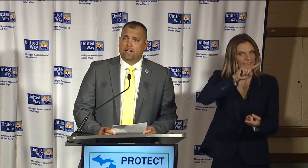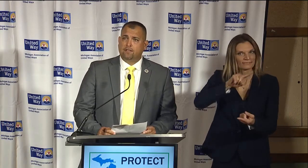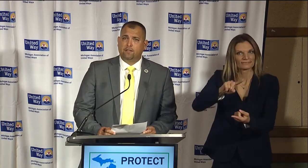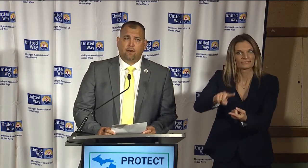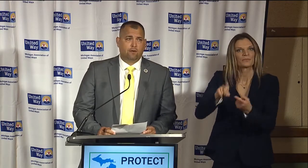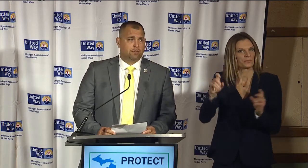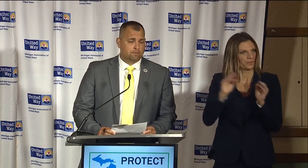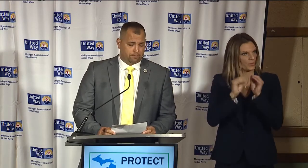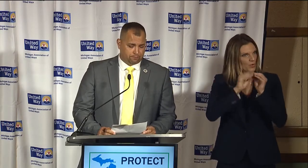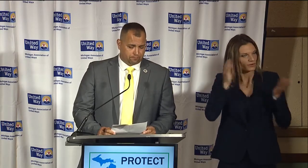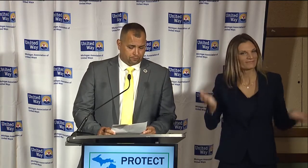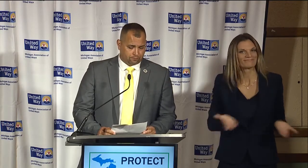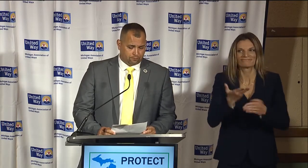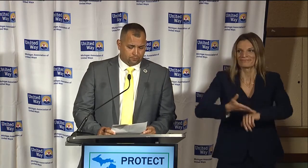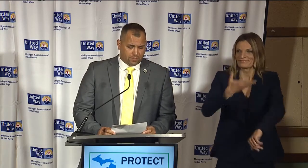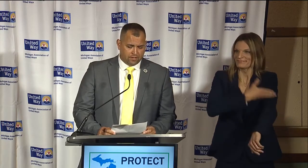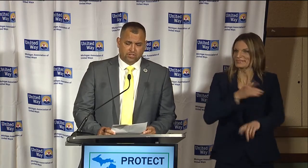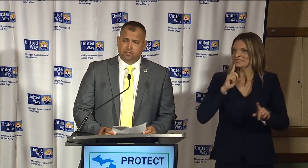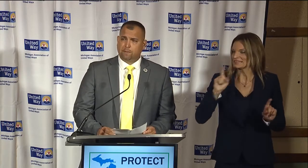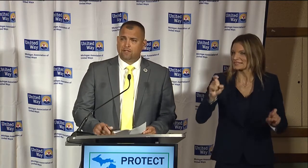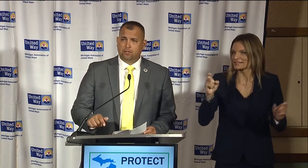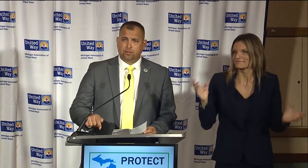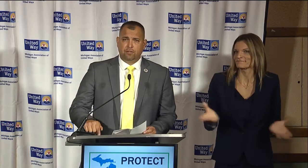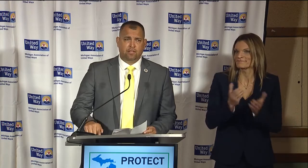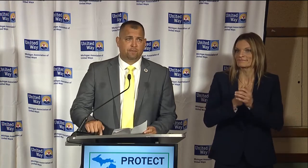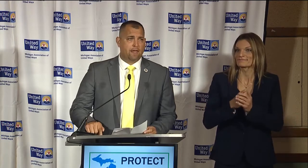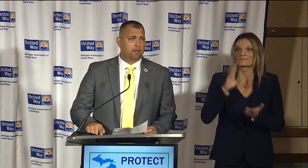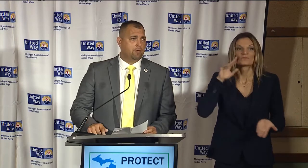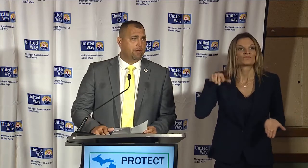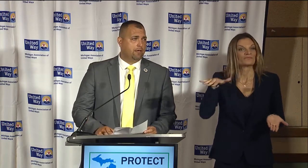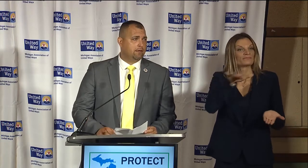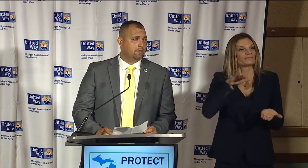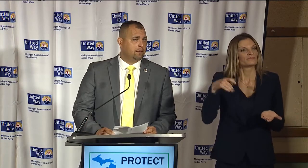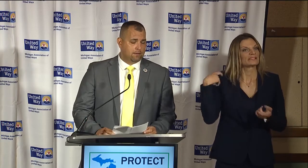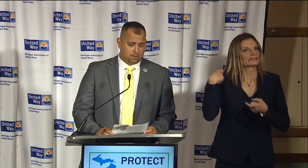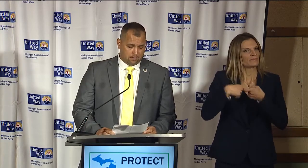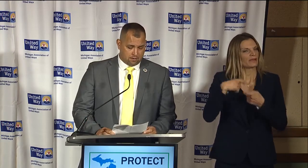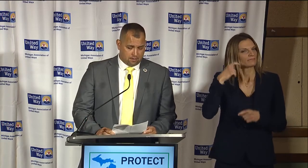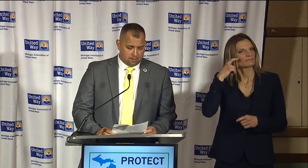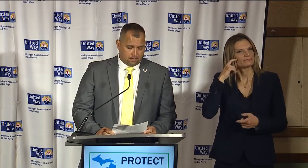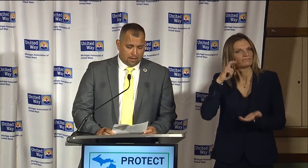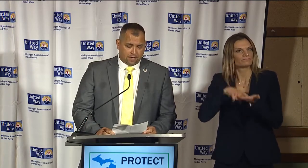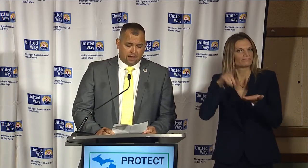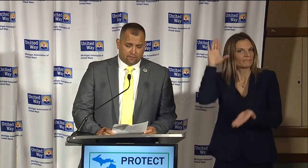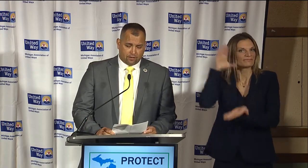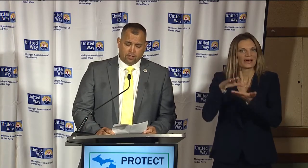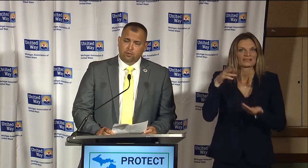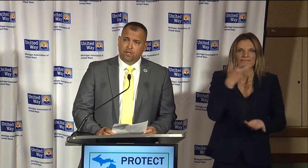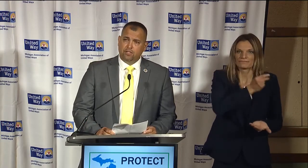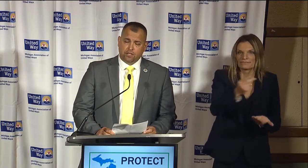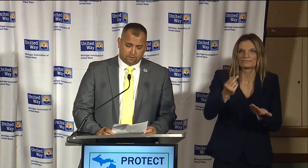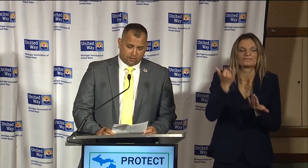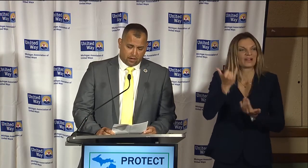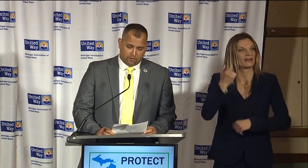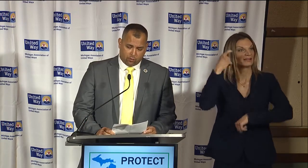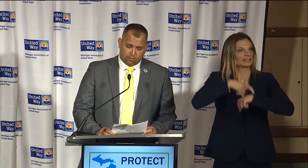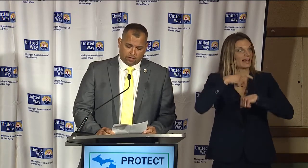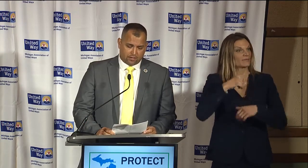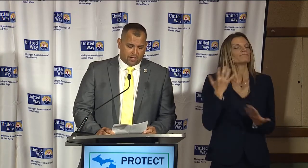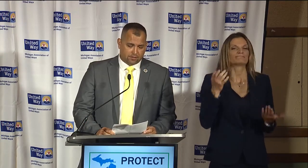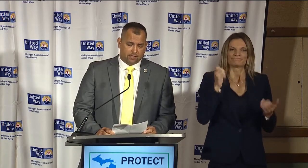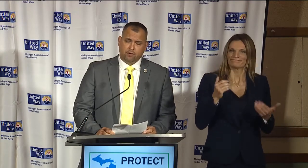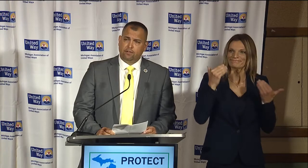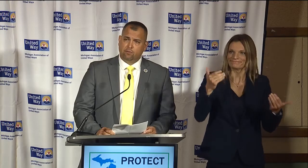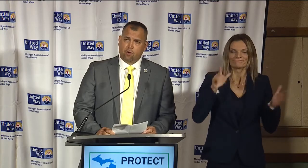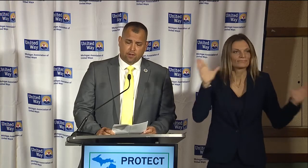getting the shots in their arms. This is especially true in the Hispanic community. I'm confident the new initiative that Governor Whitmer